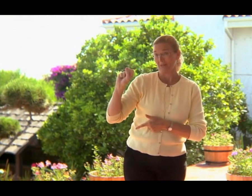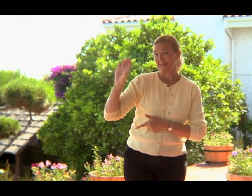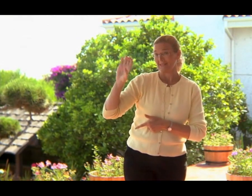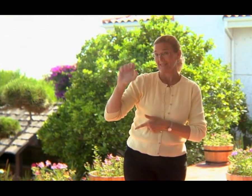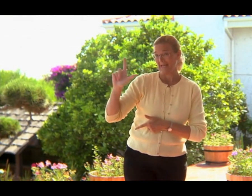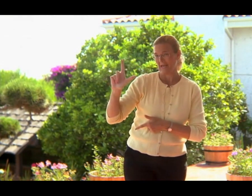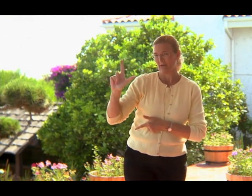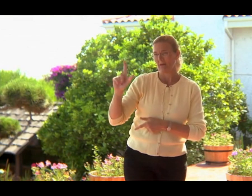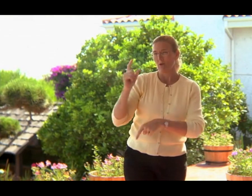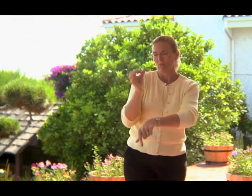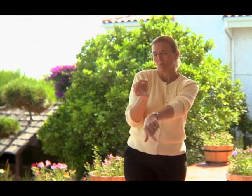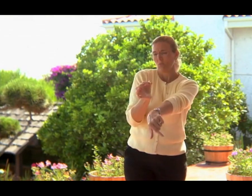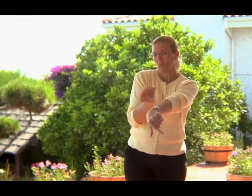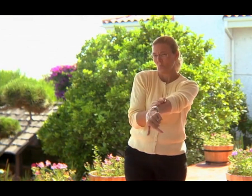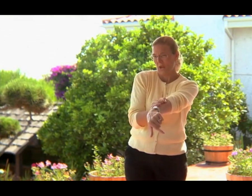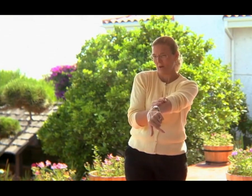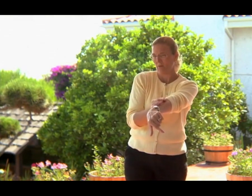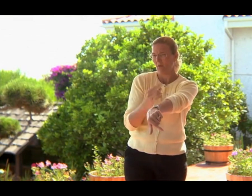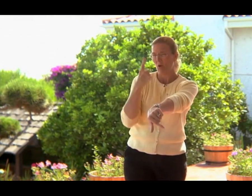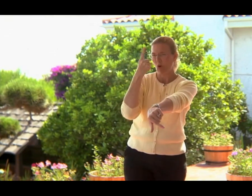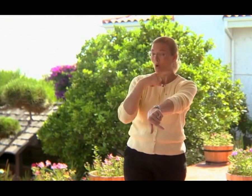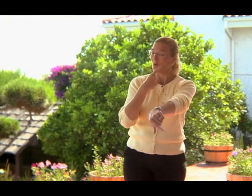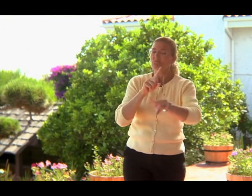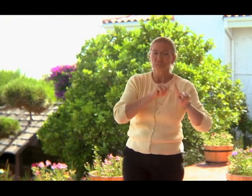Squamous cell skin cancer can have different looks,